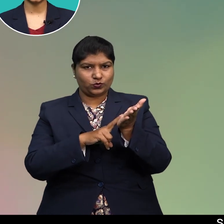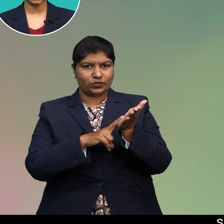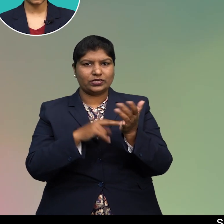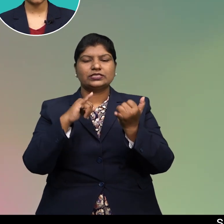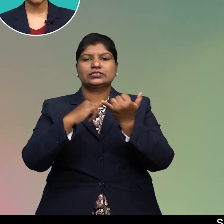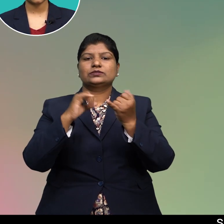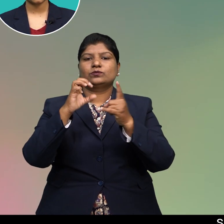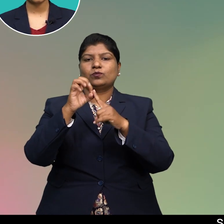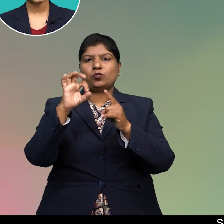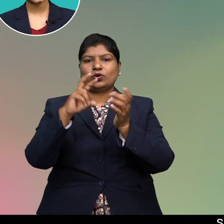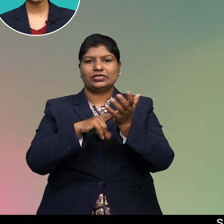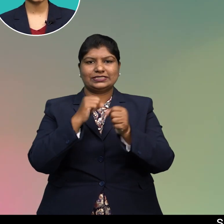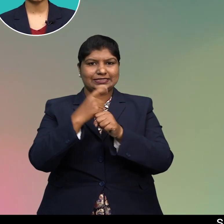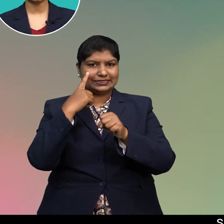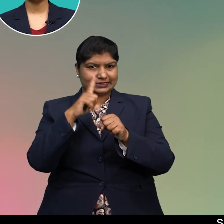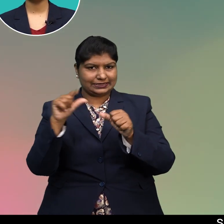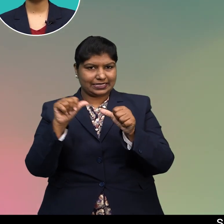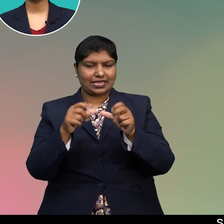with pores,